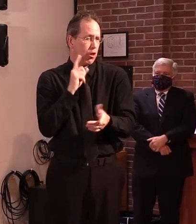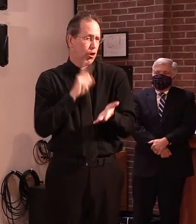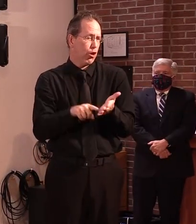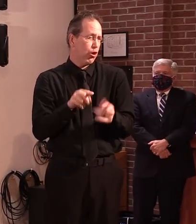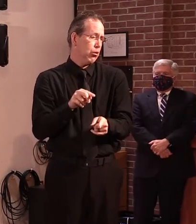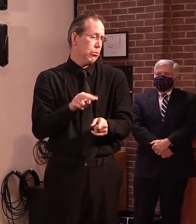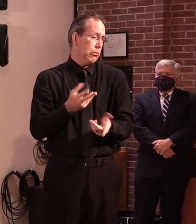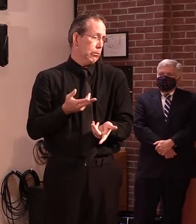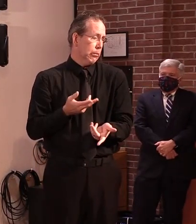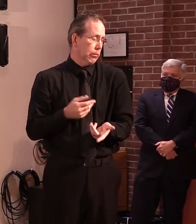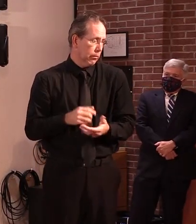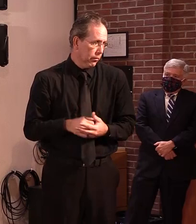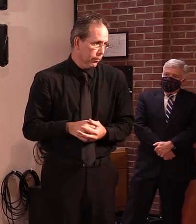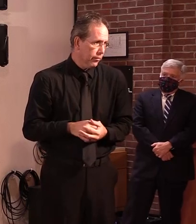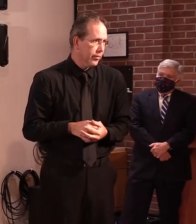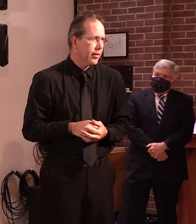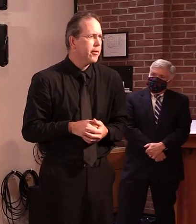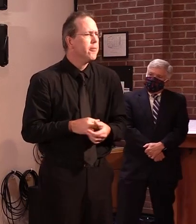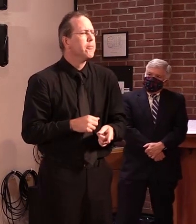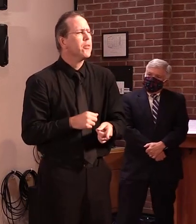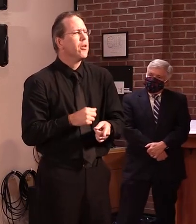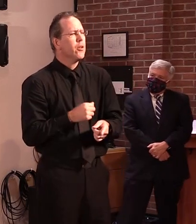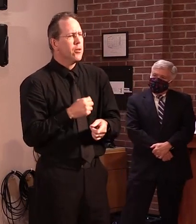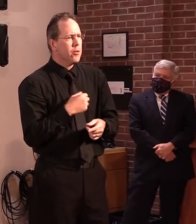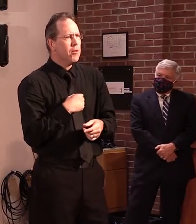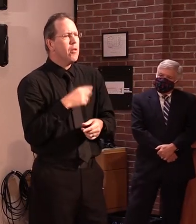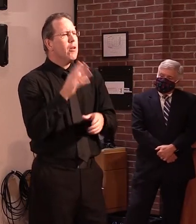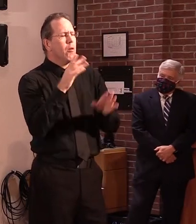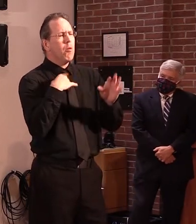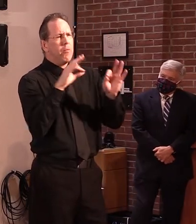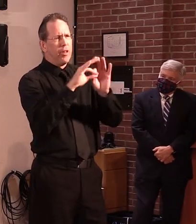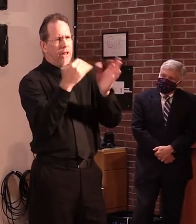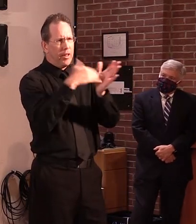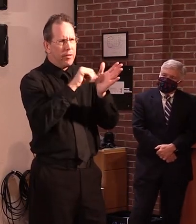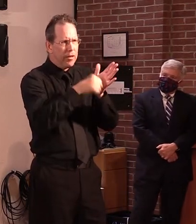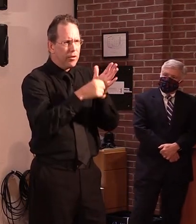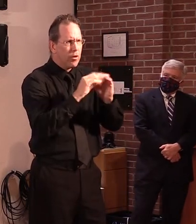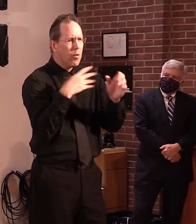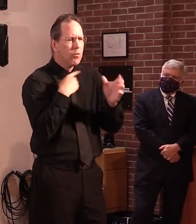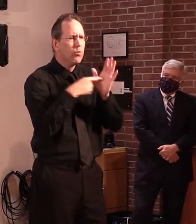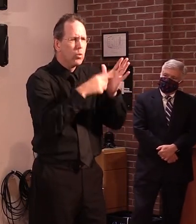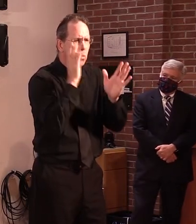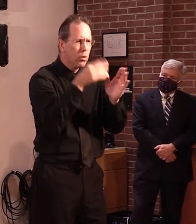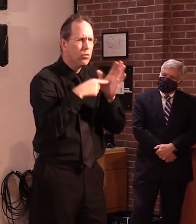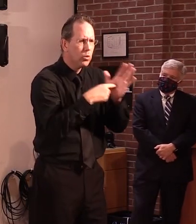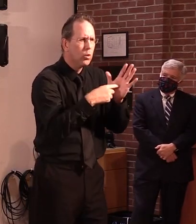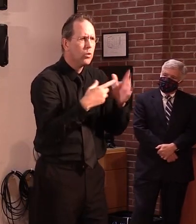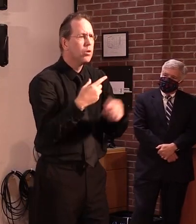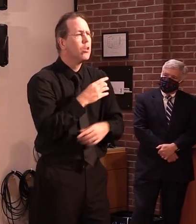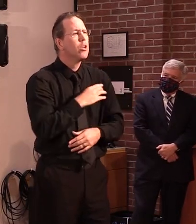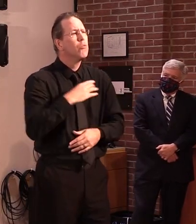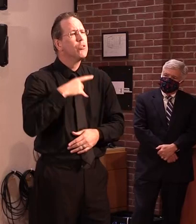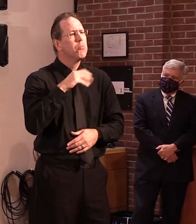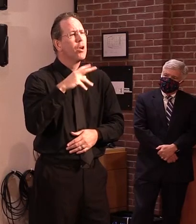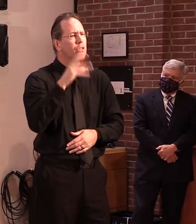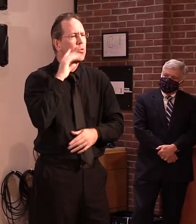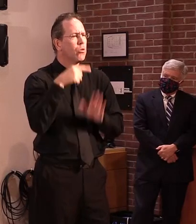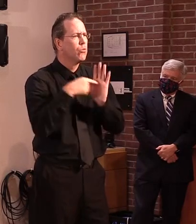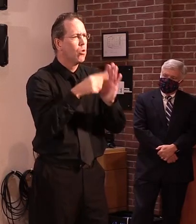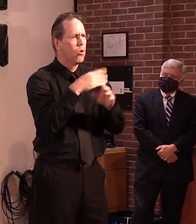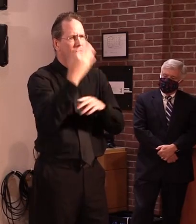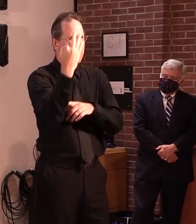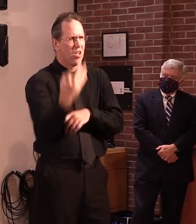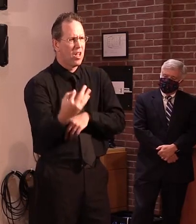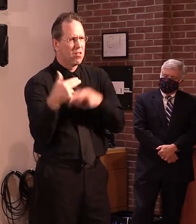be as transparent as possible, and Mike Pichek will provide that information, and if he'll get it to you, but I think we'll provide it